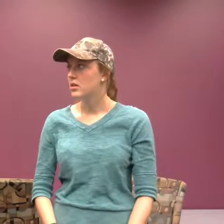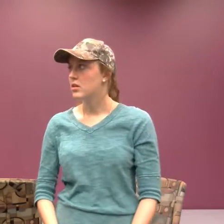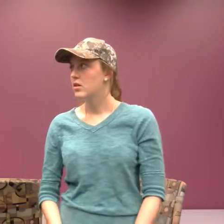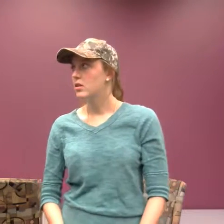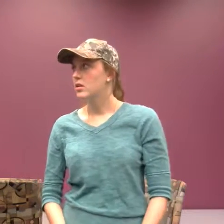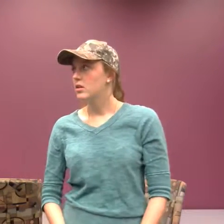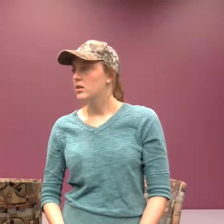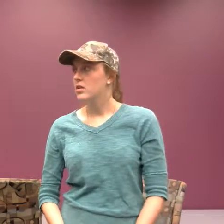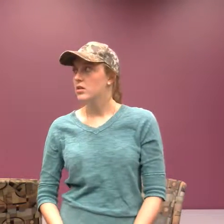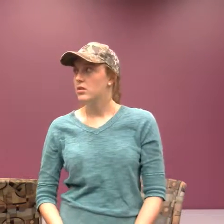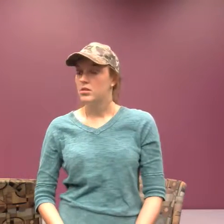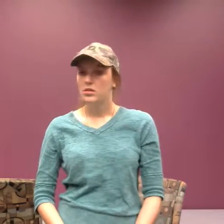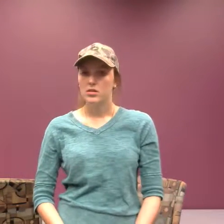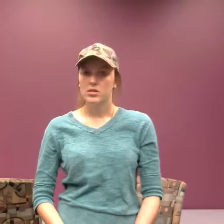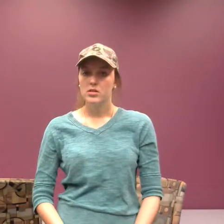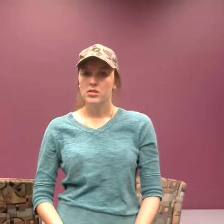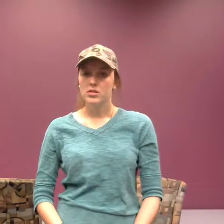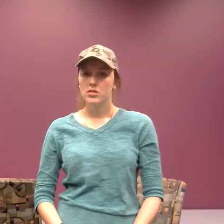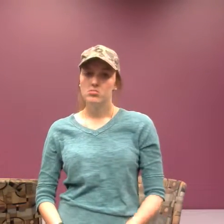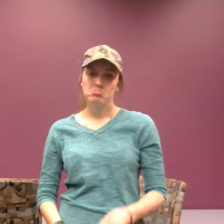here. Oh, okay. How you just say it.